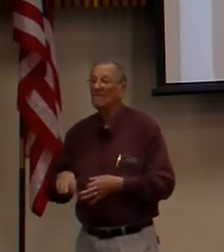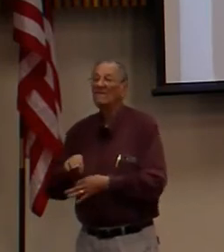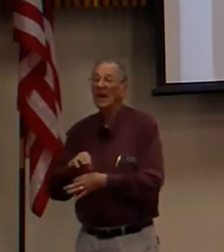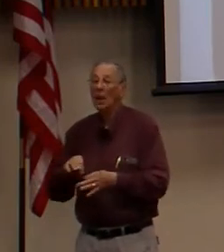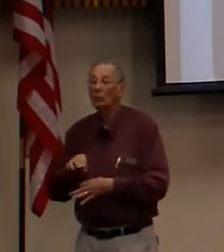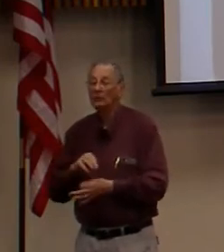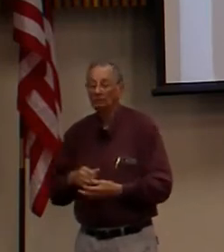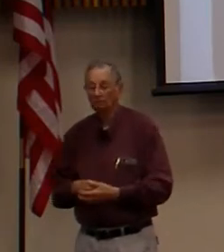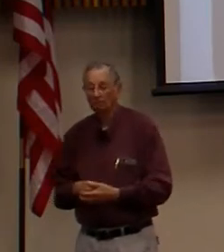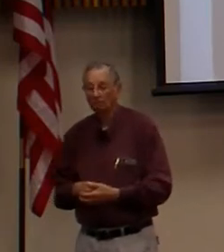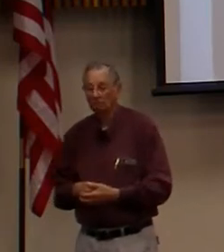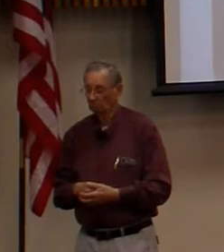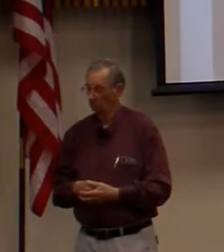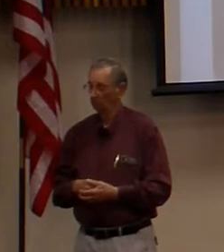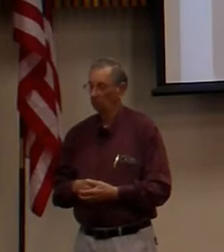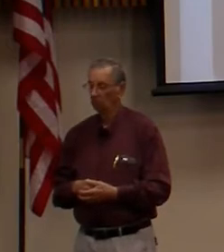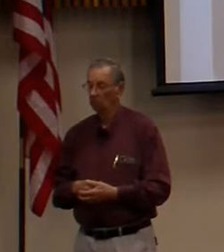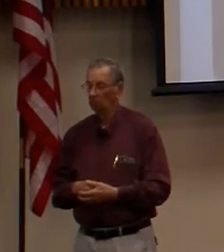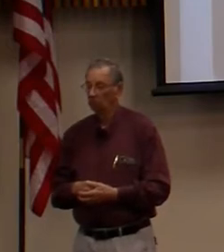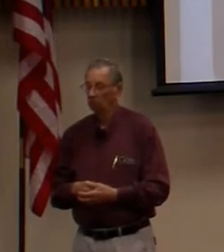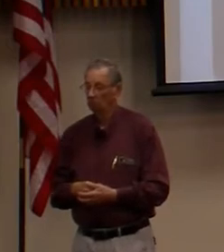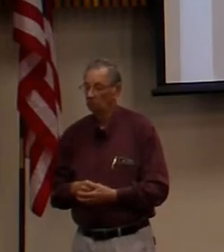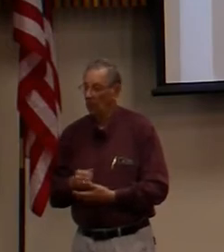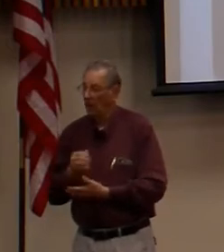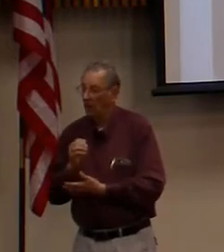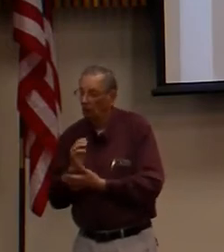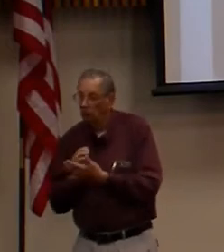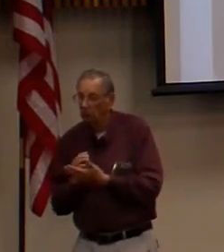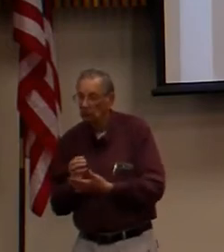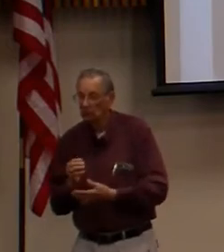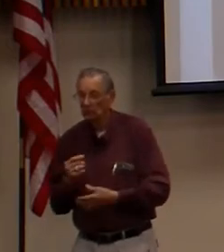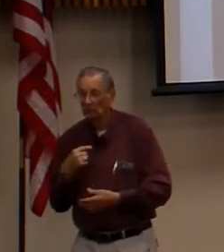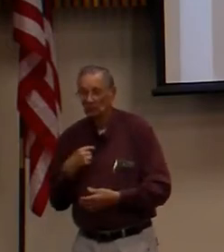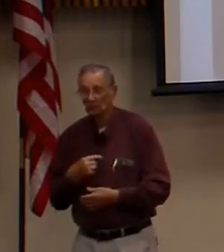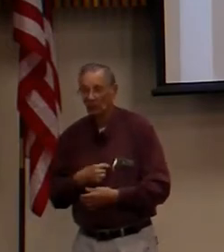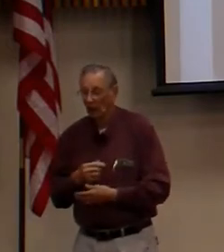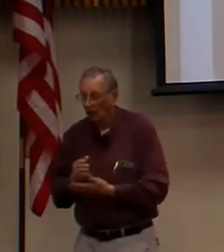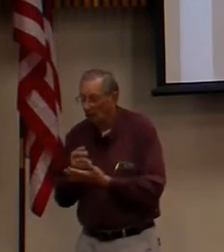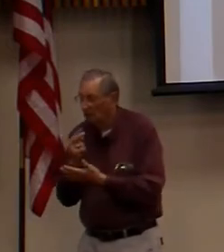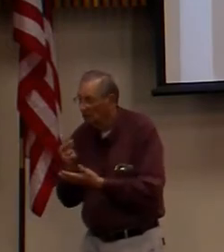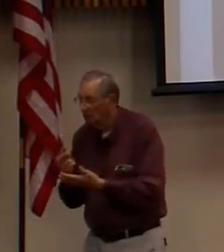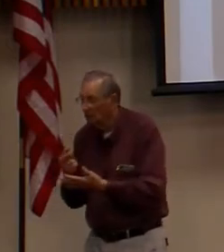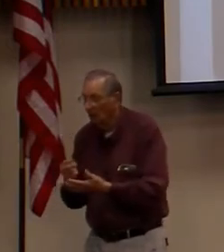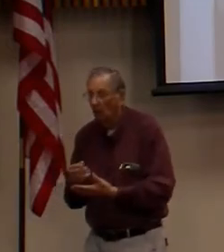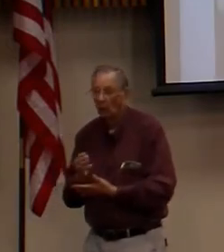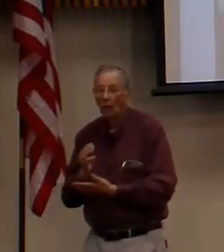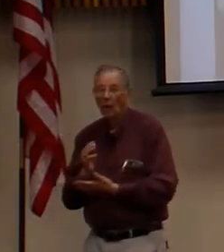fellowship, it's humbling. It really is humbling to see them.